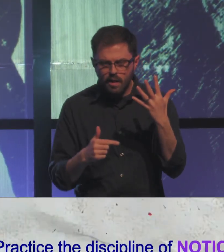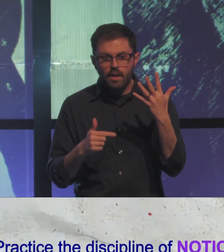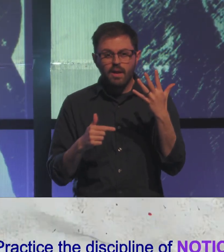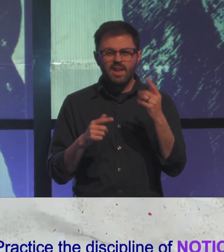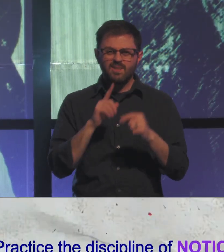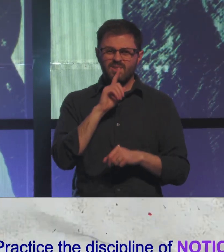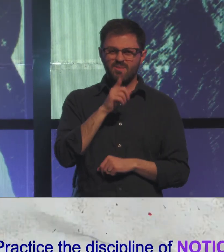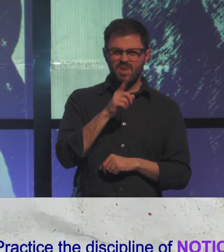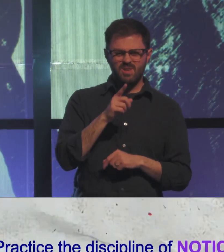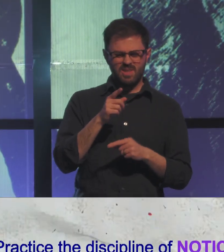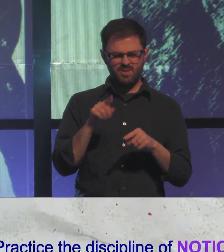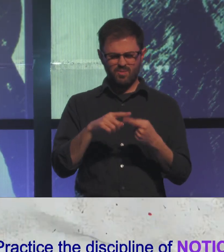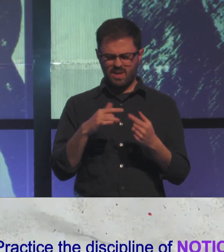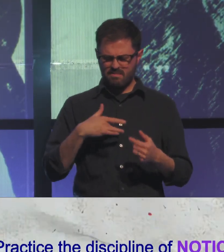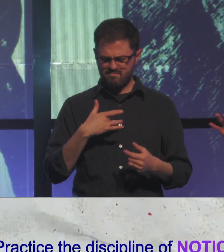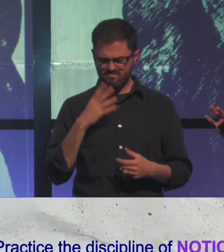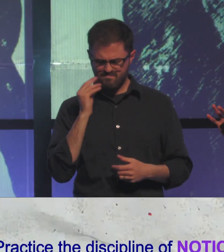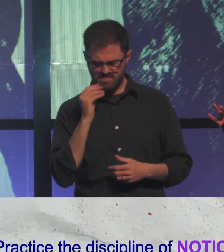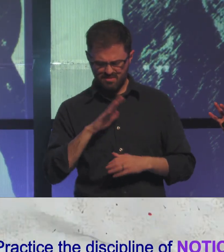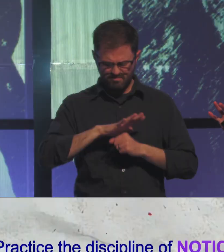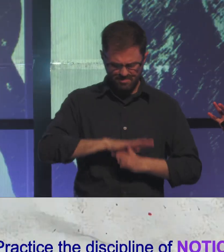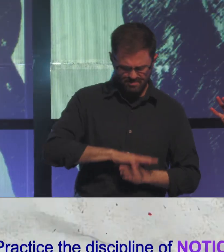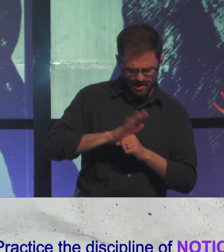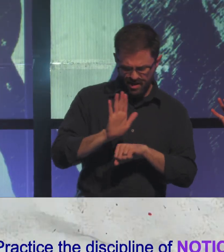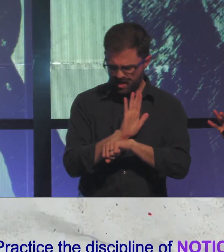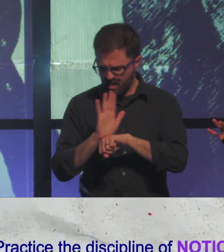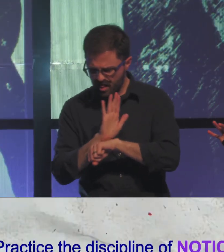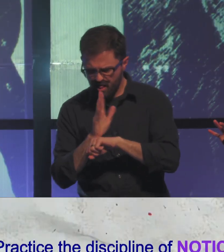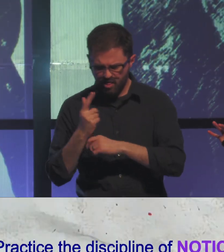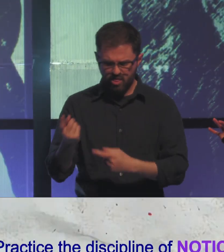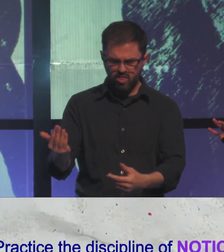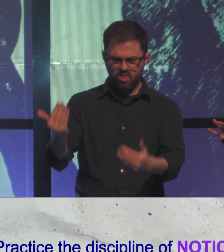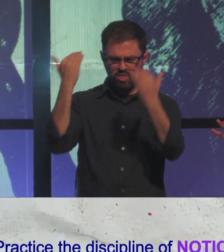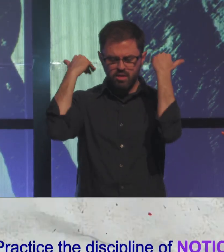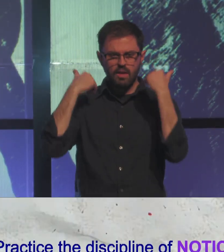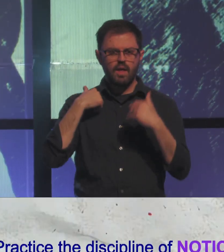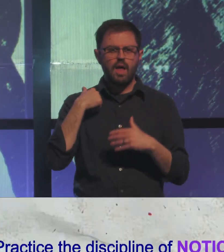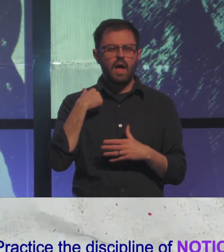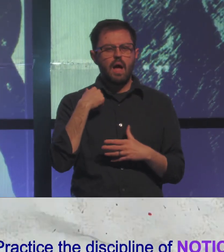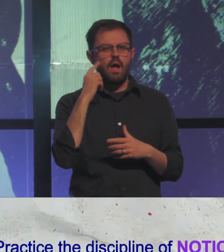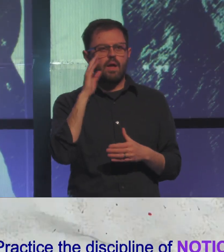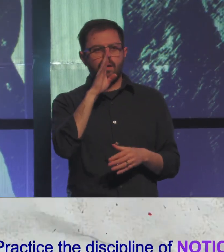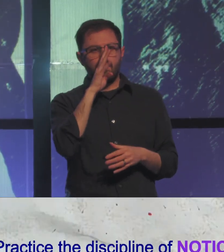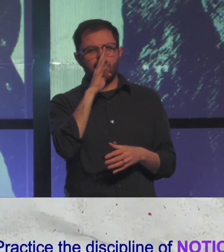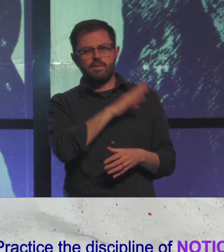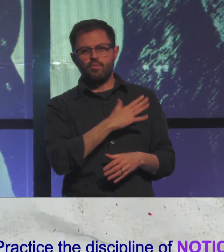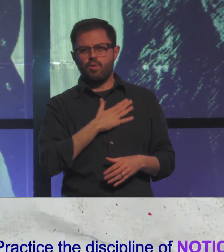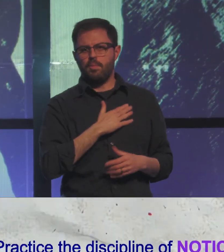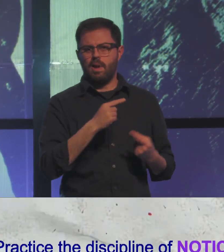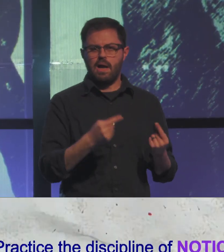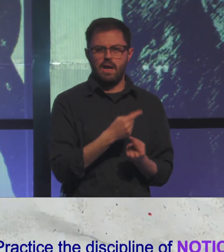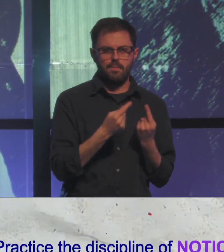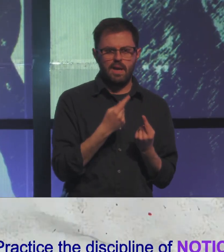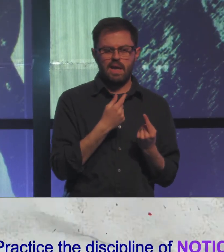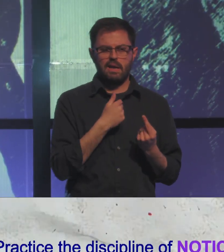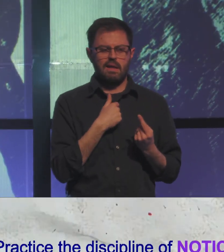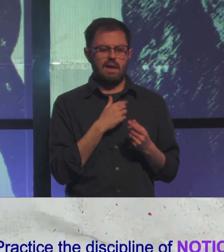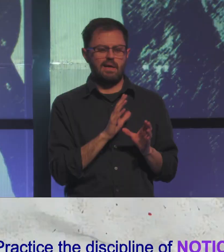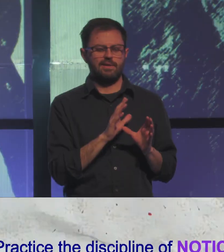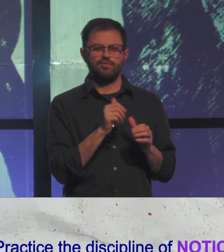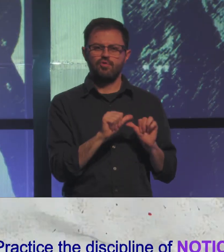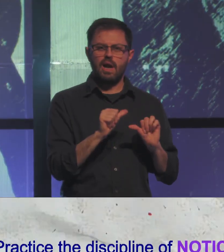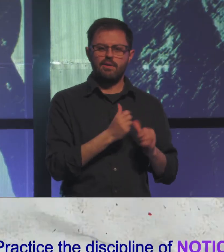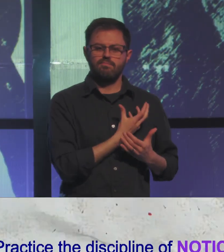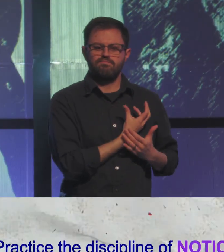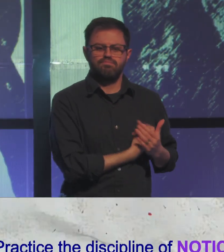of stress and busyness is absolutely to avoid my own pain, to just put it all in a little box and go over here. But something that